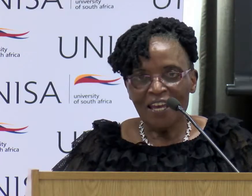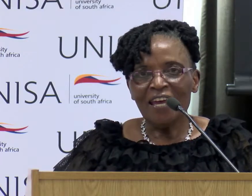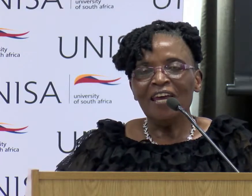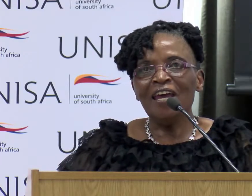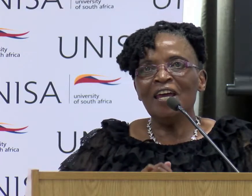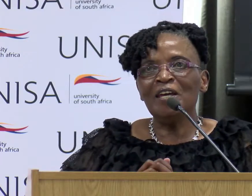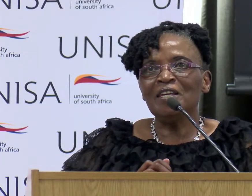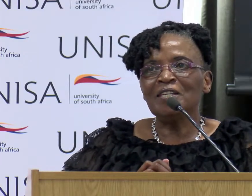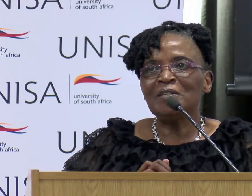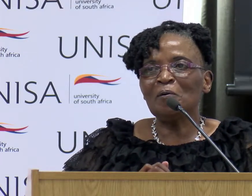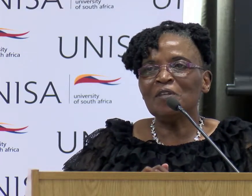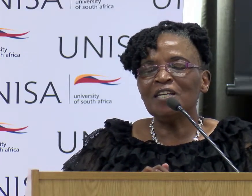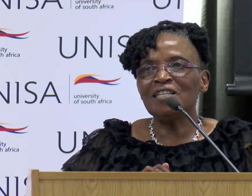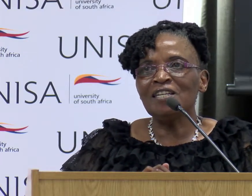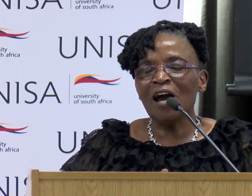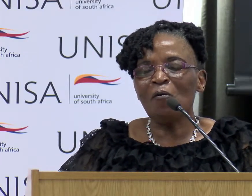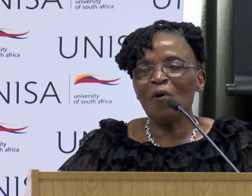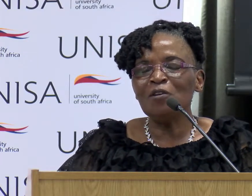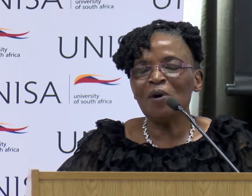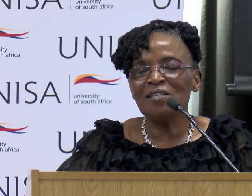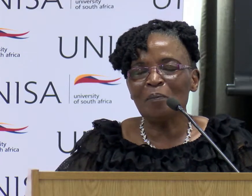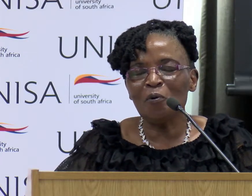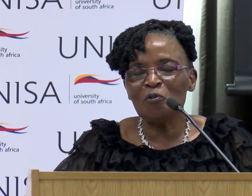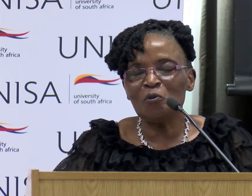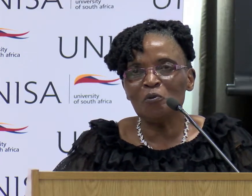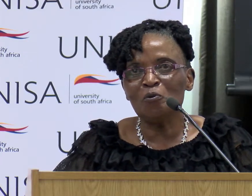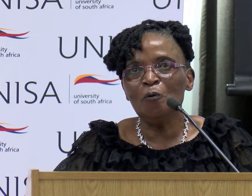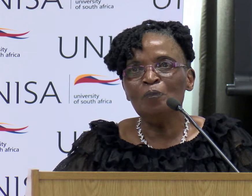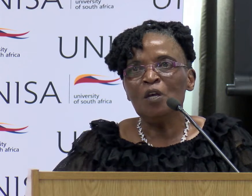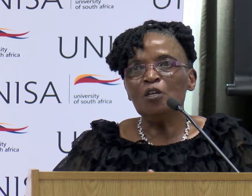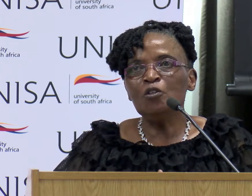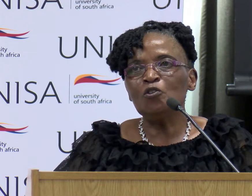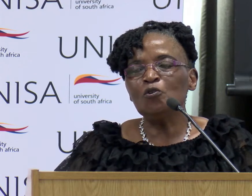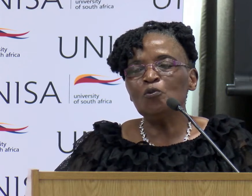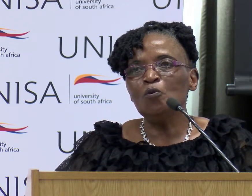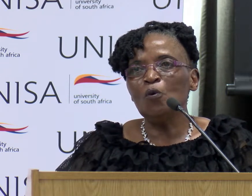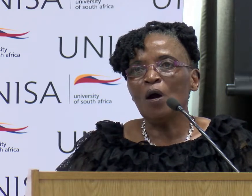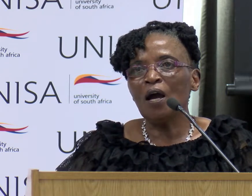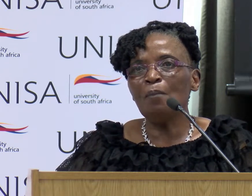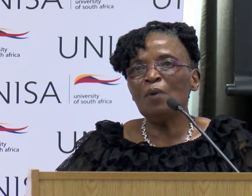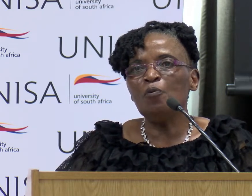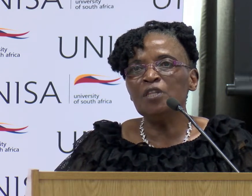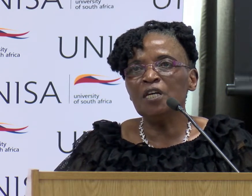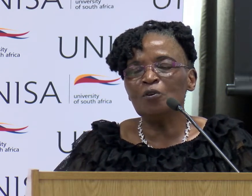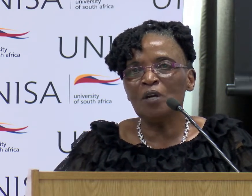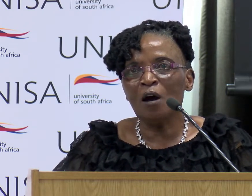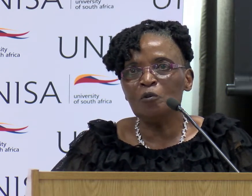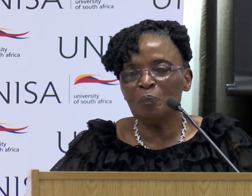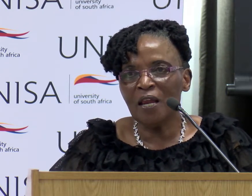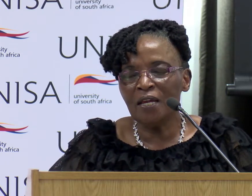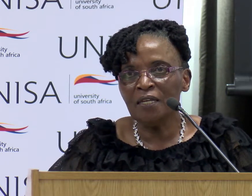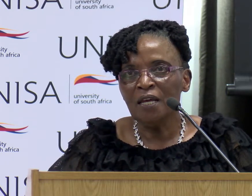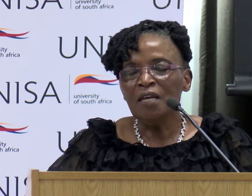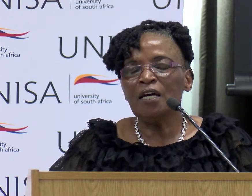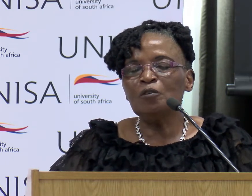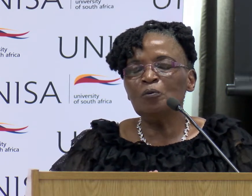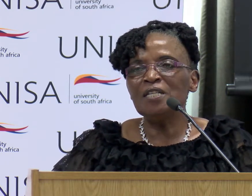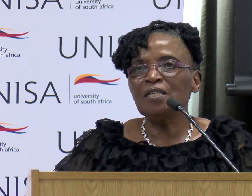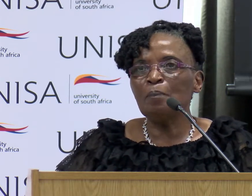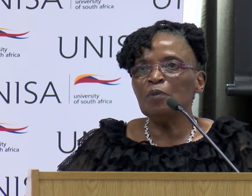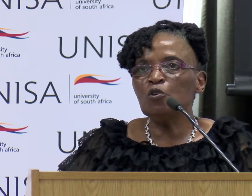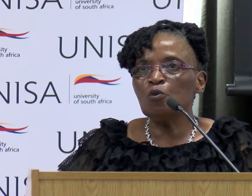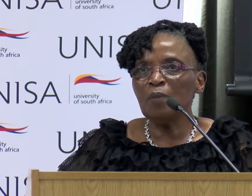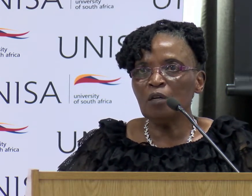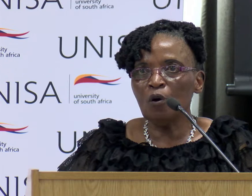office, so that now what we are supposed to do is to come up with a rollout plan that